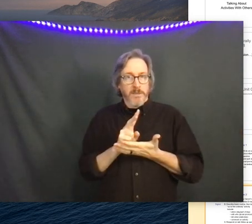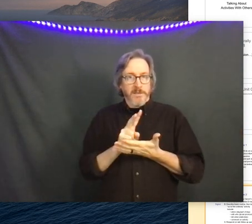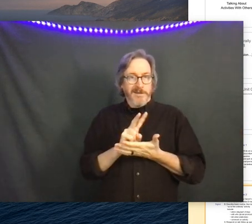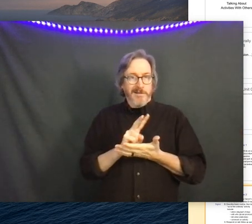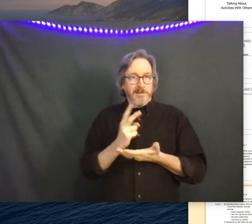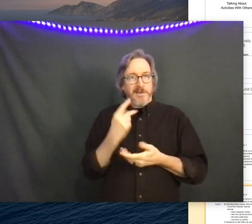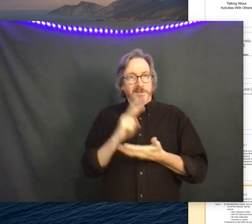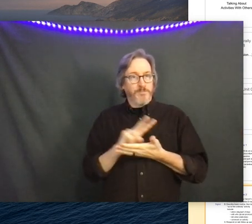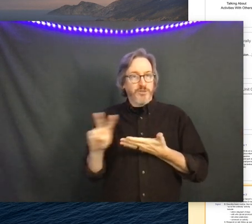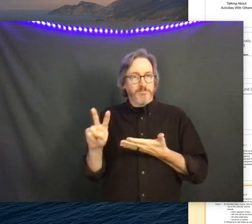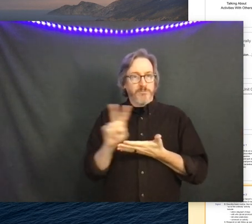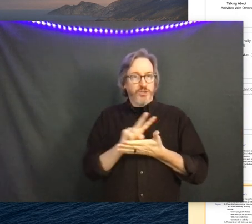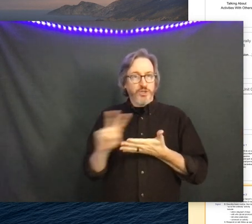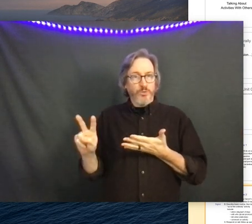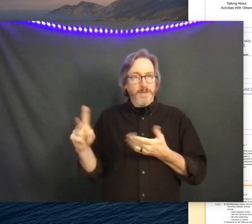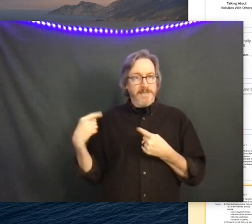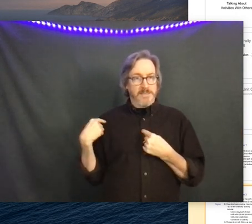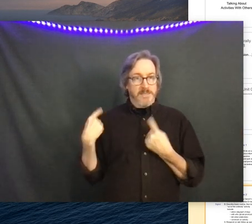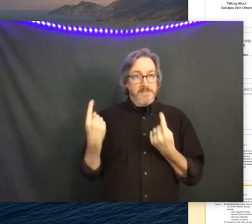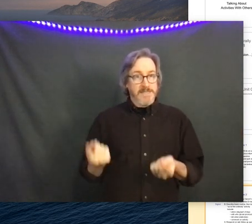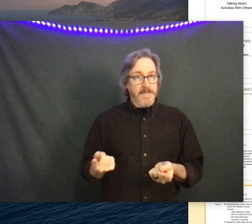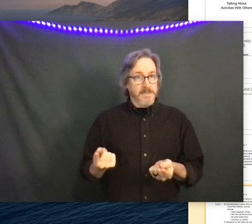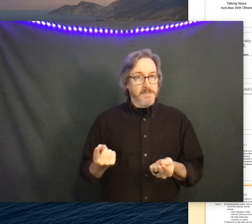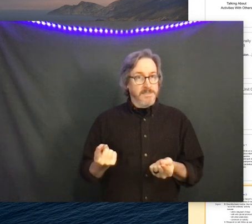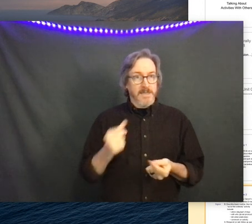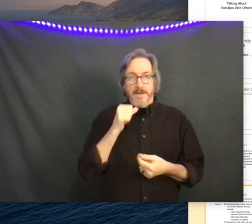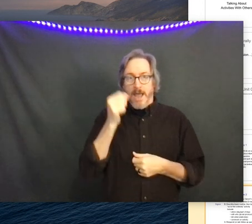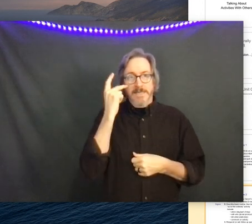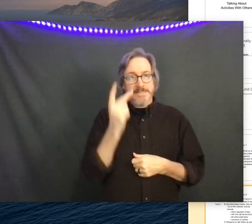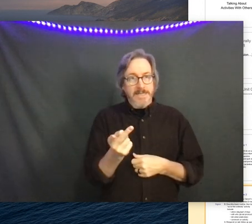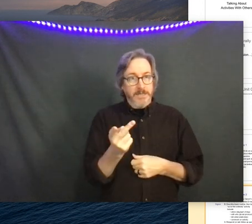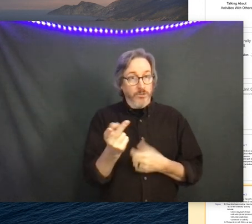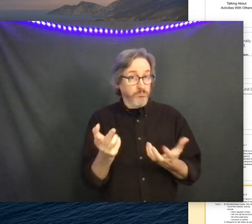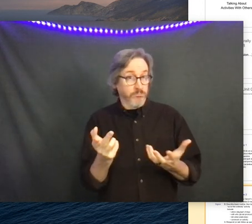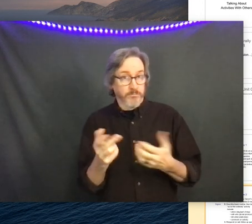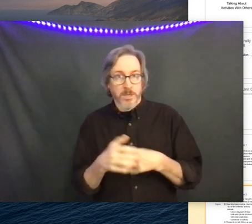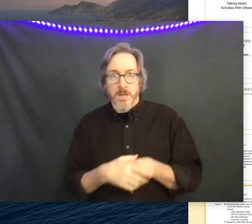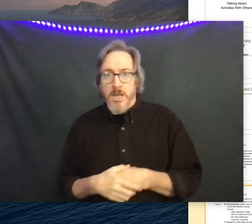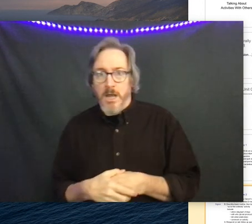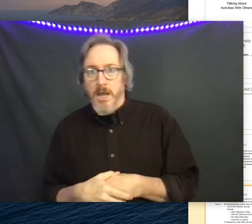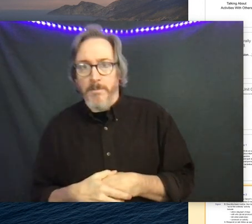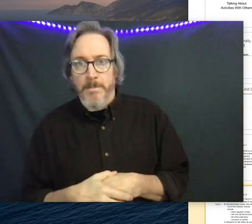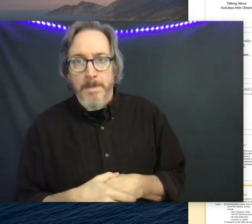long? 2 weeks since not seen you.